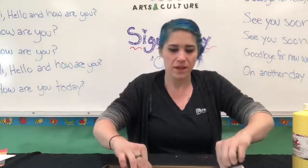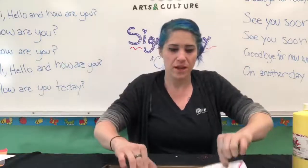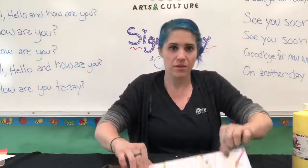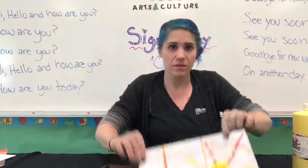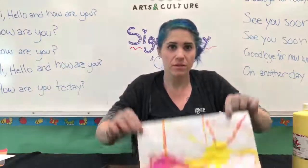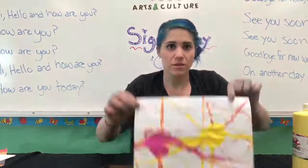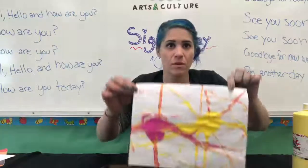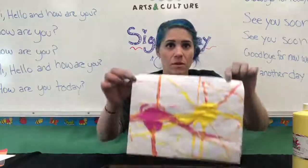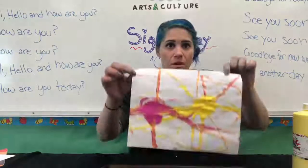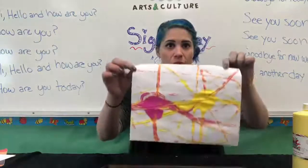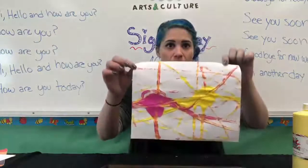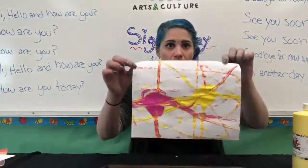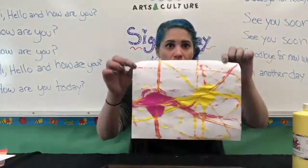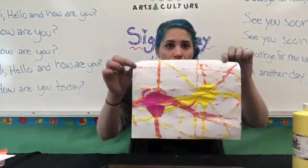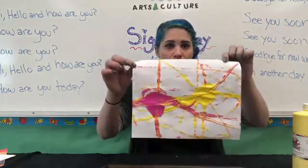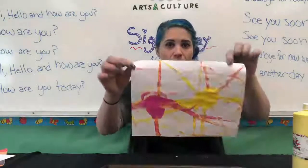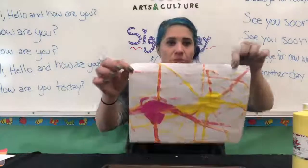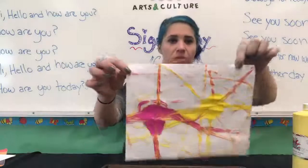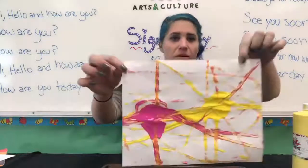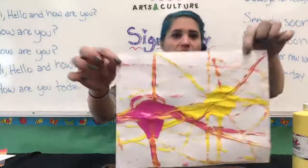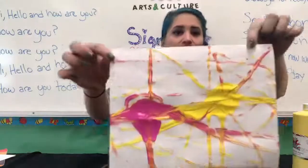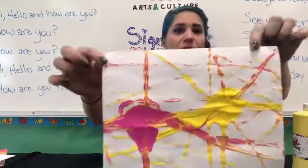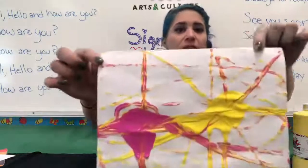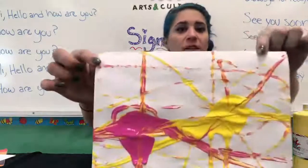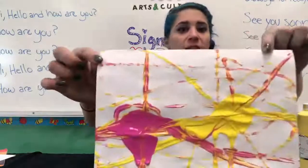now. We start to get a fun little